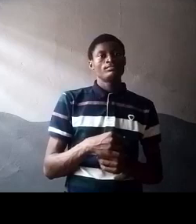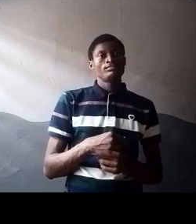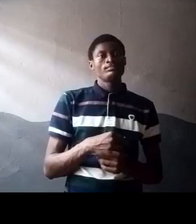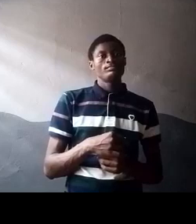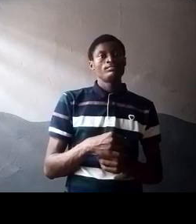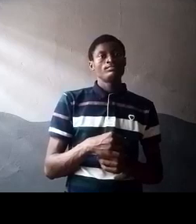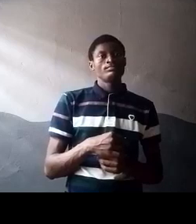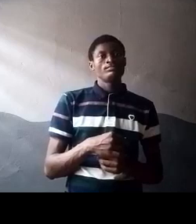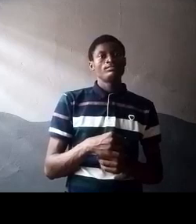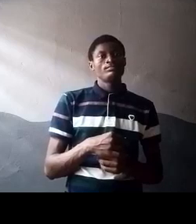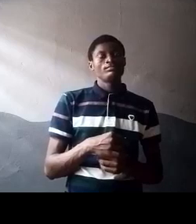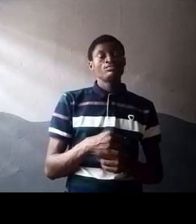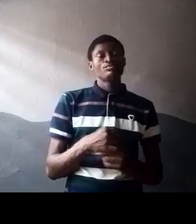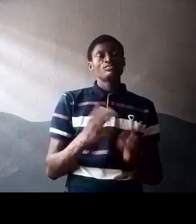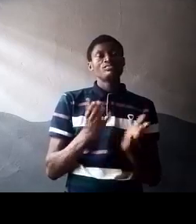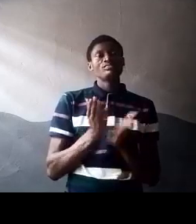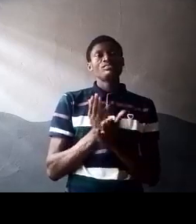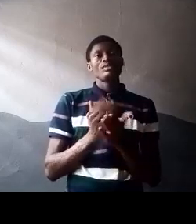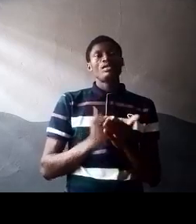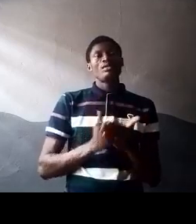right, the next question